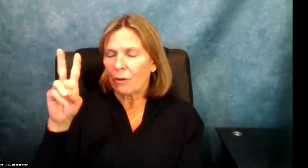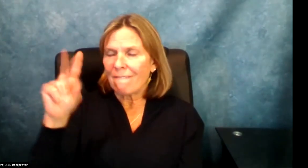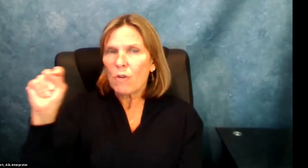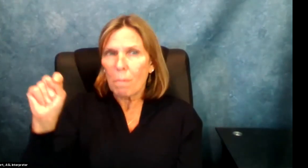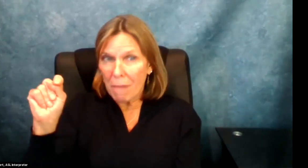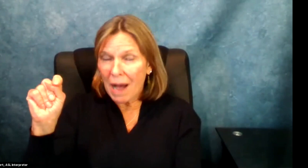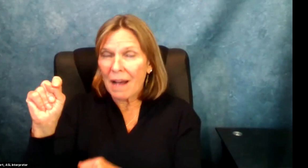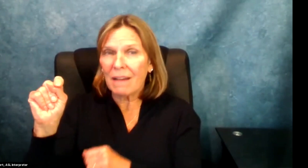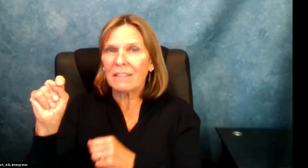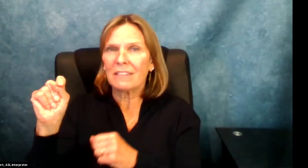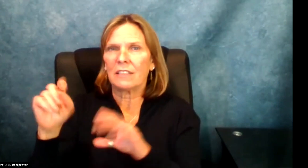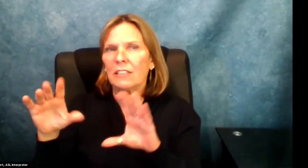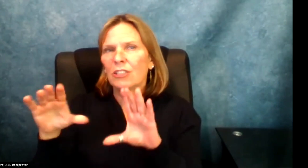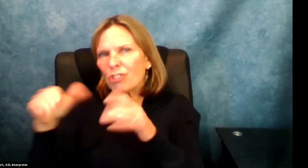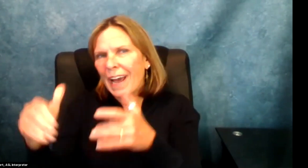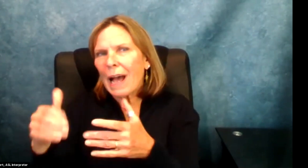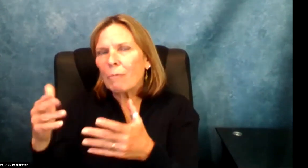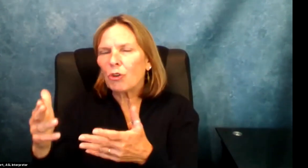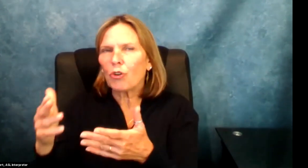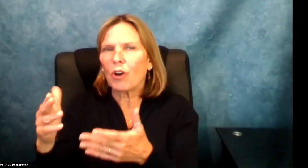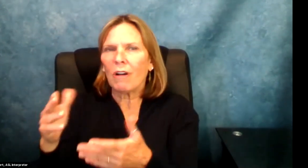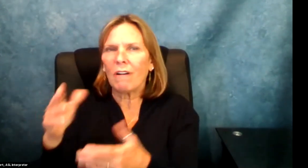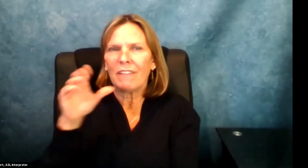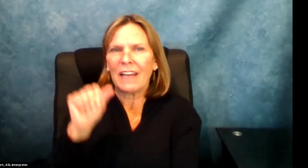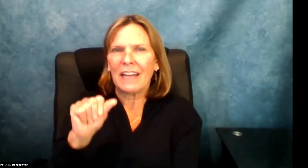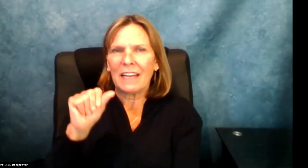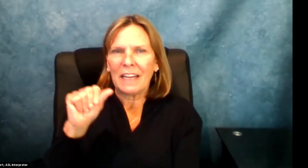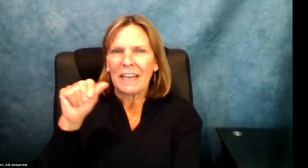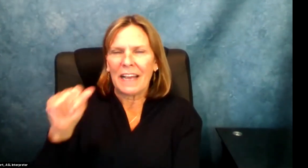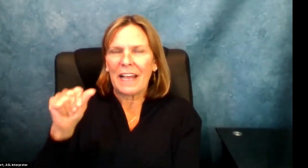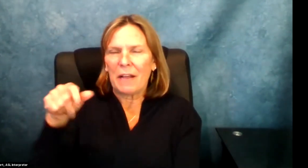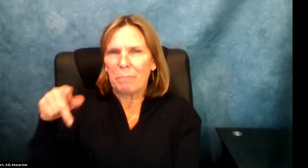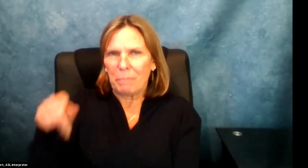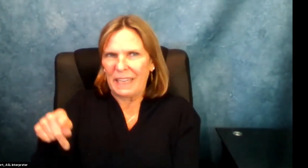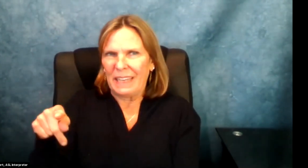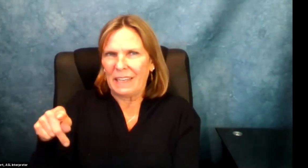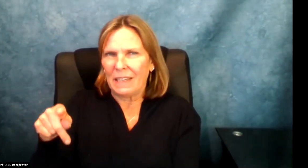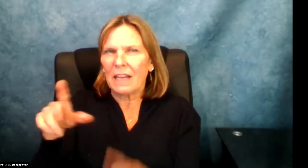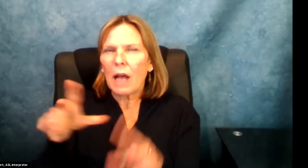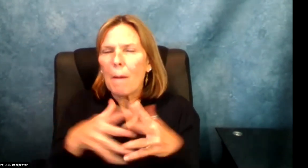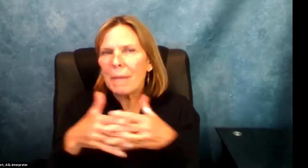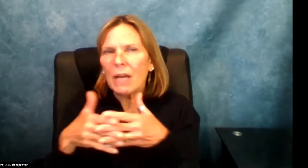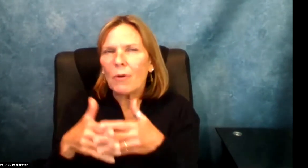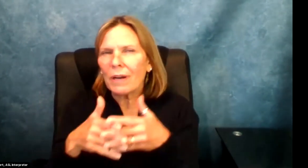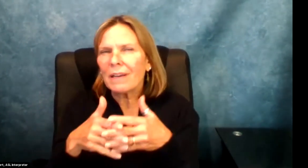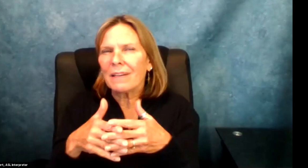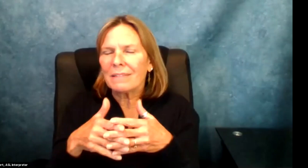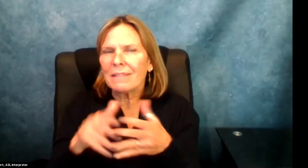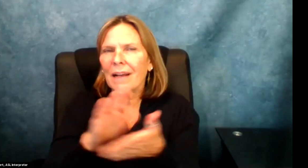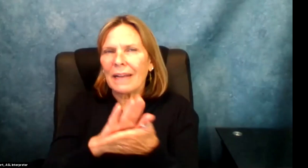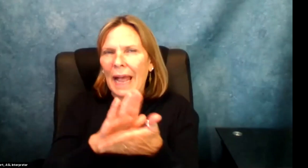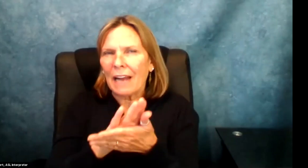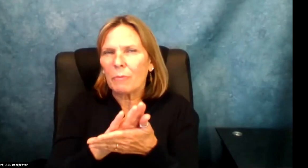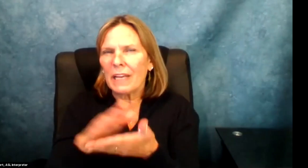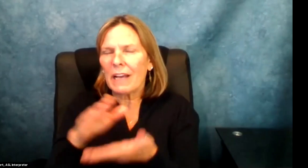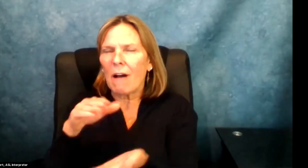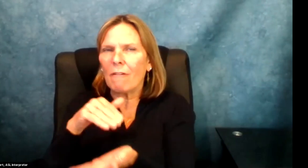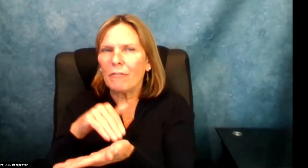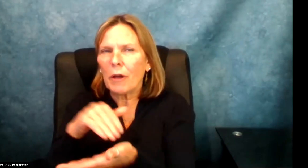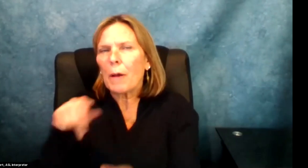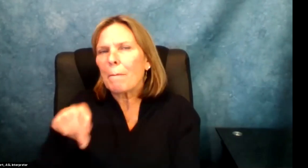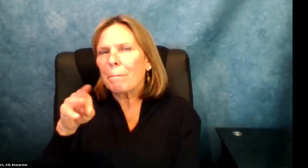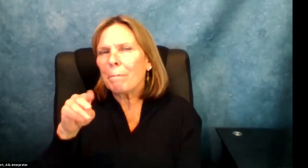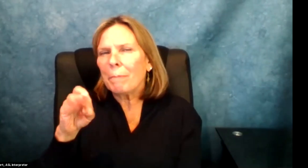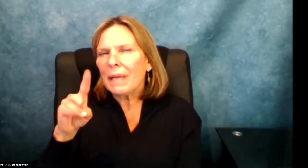of Pediatrics. And so pediatricians across the state have wanted to host these events for their local